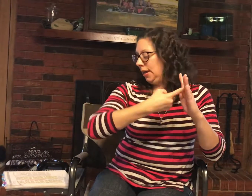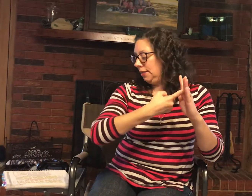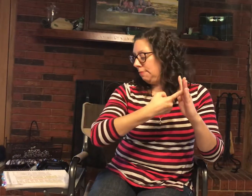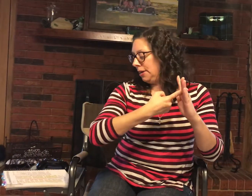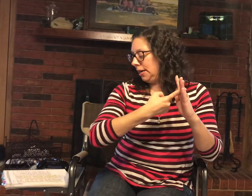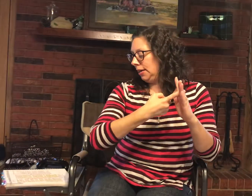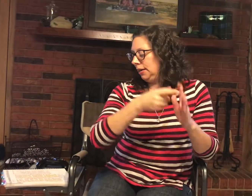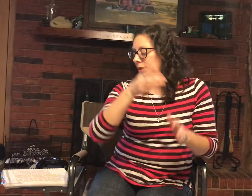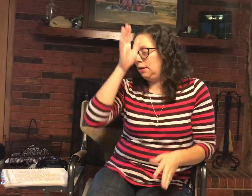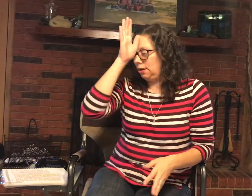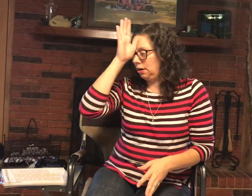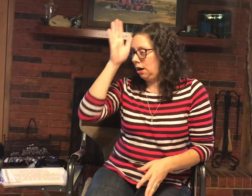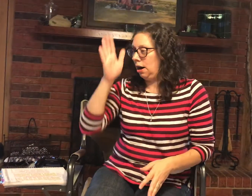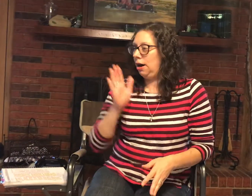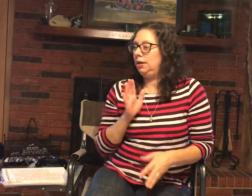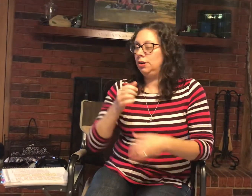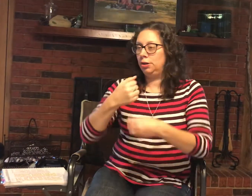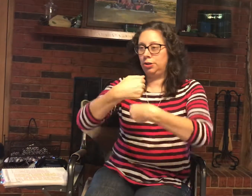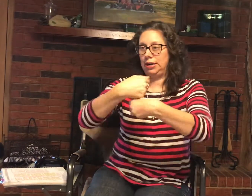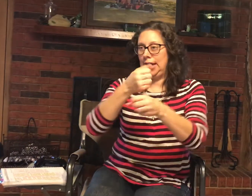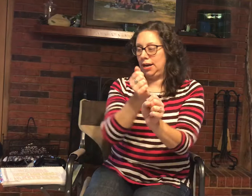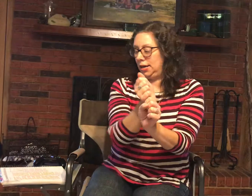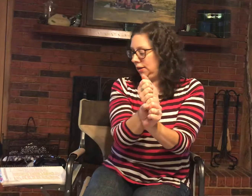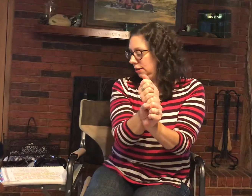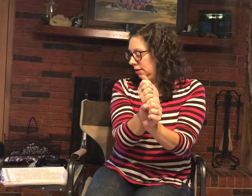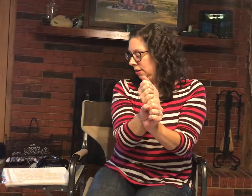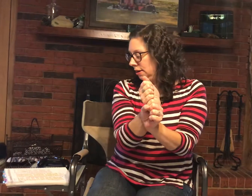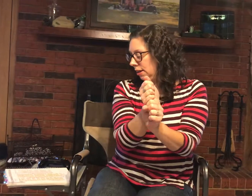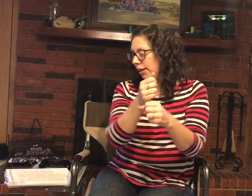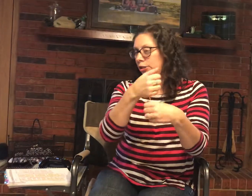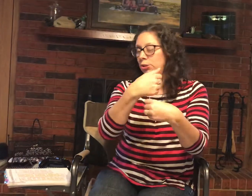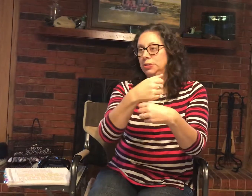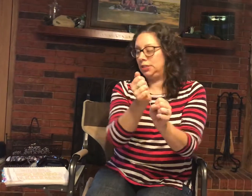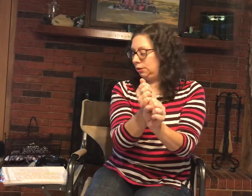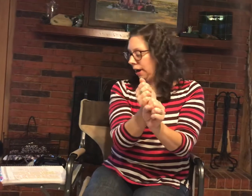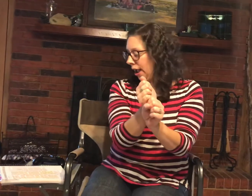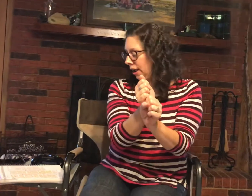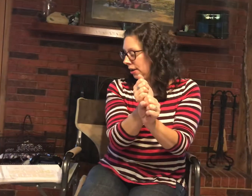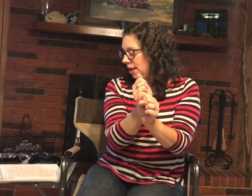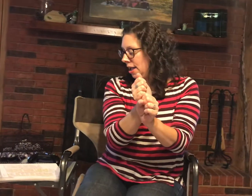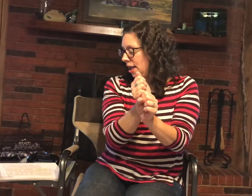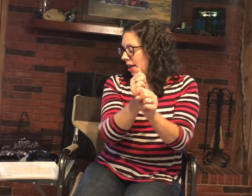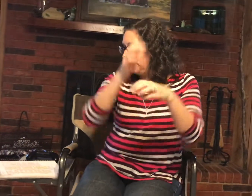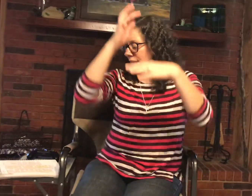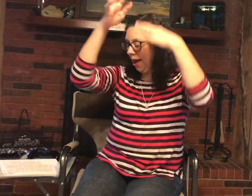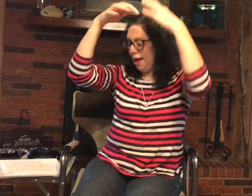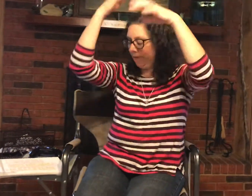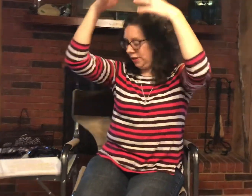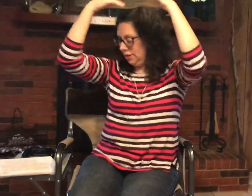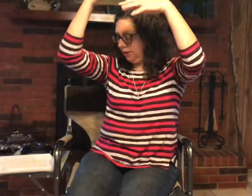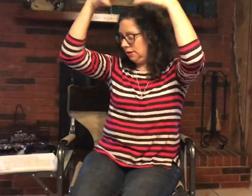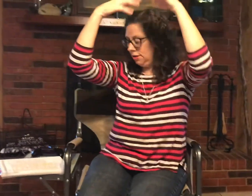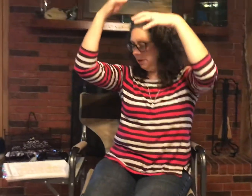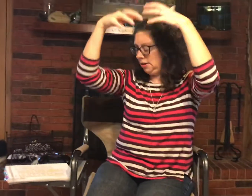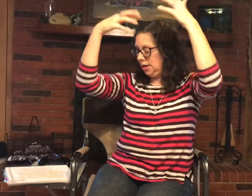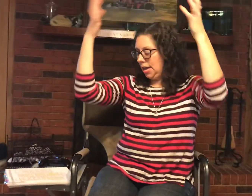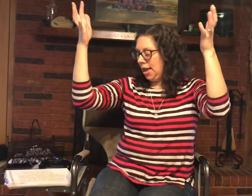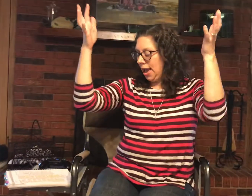the beginning, God created, like you're twisting a rag, the heaven and